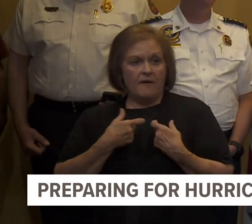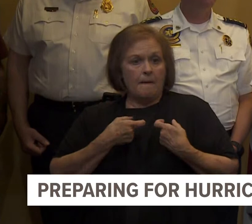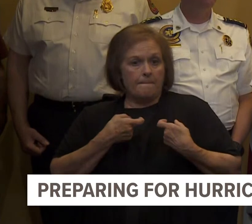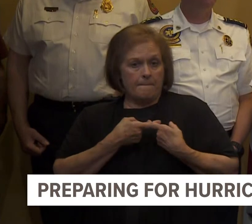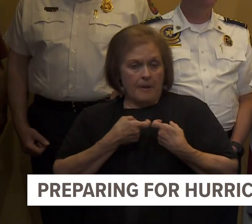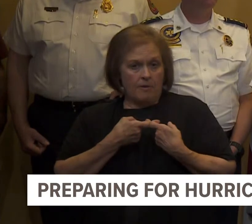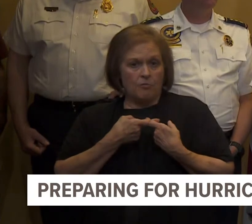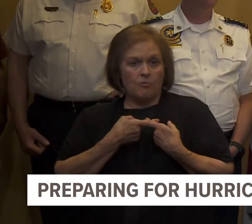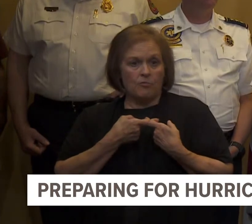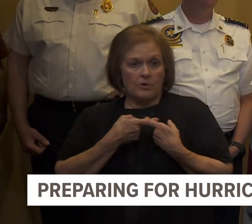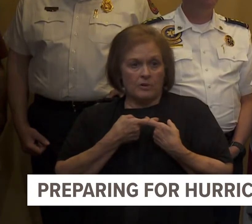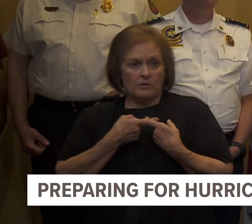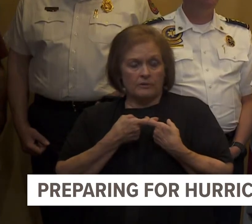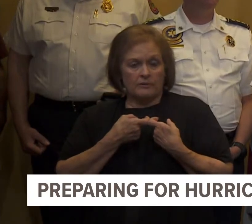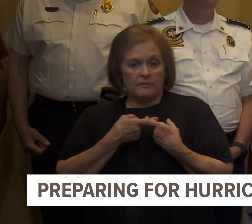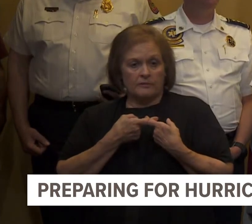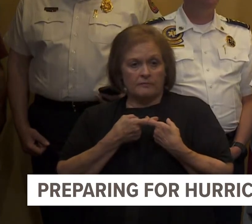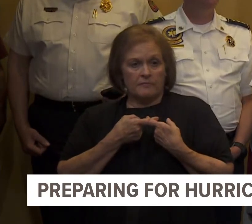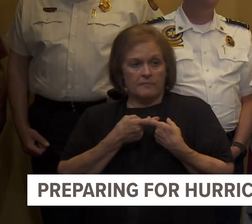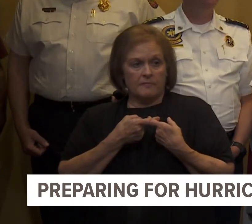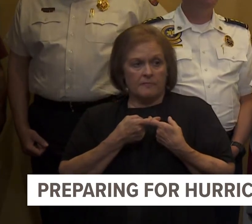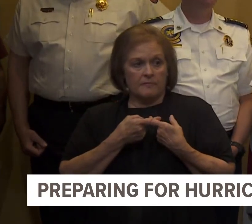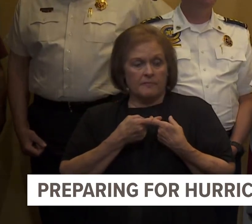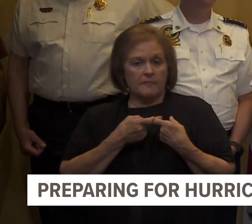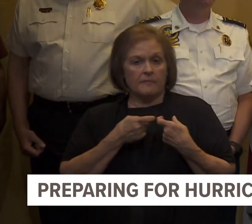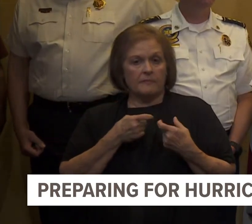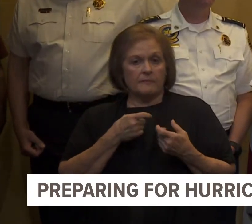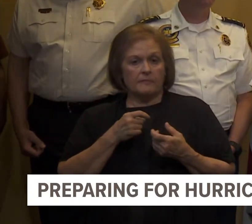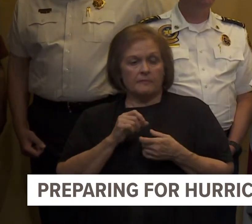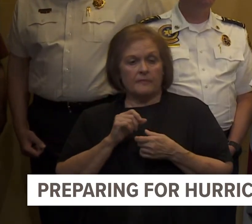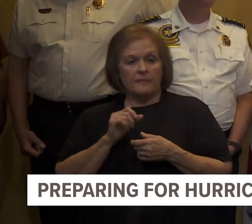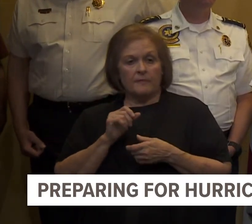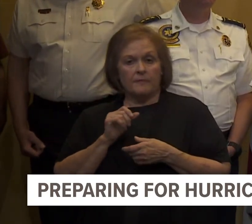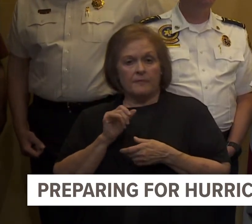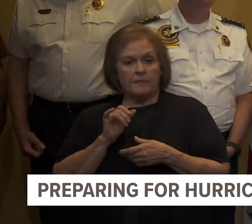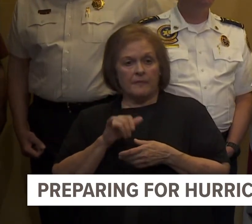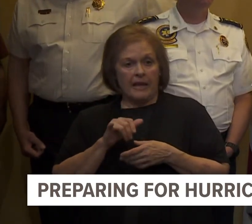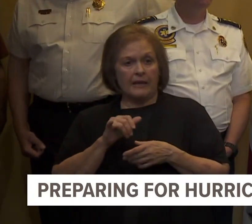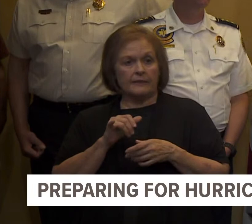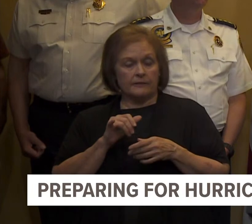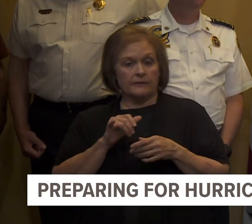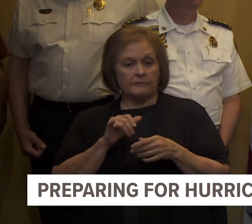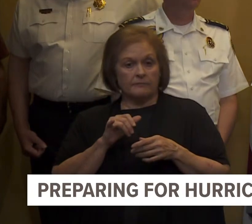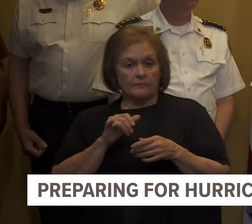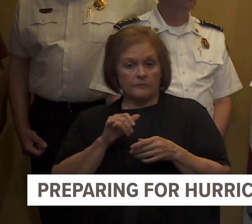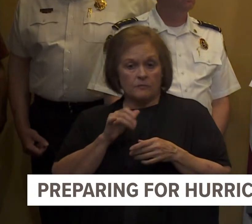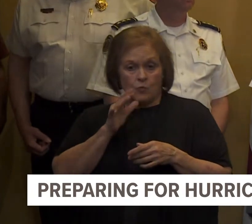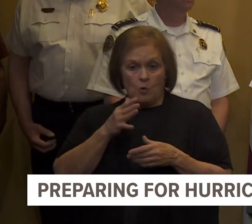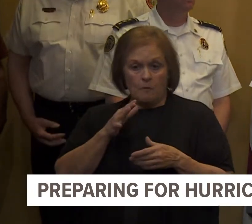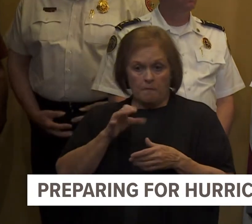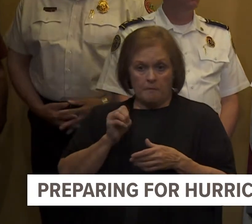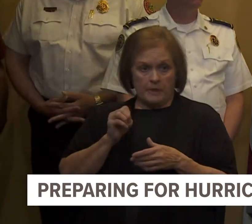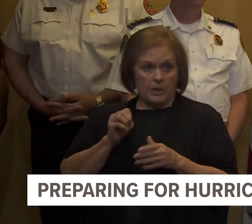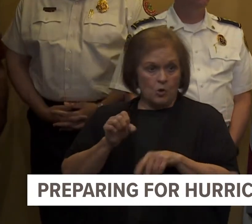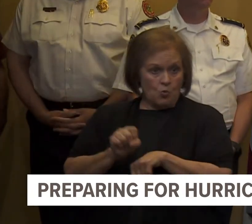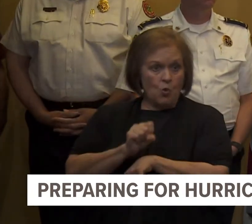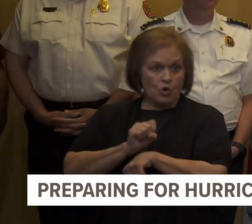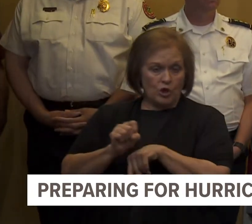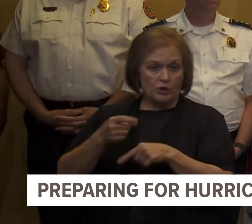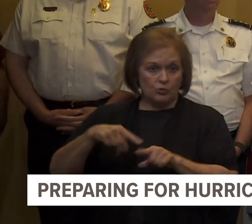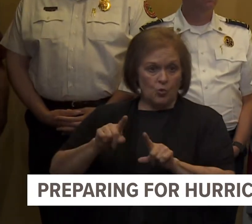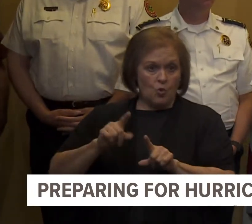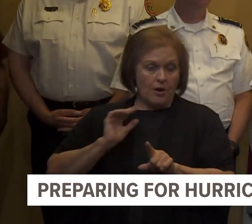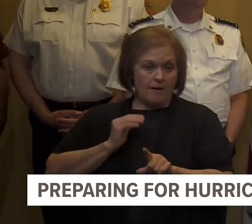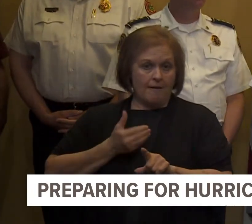power capacity that would meet any of our peak demands. We have one generator